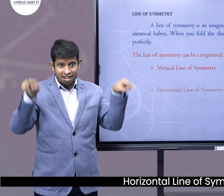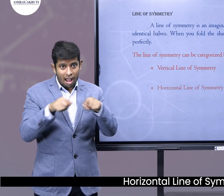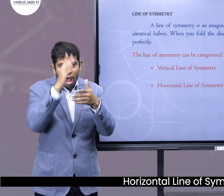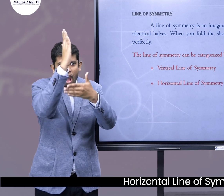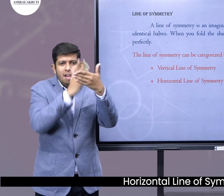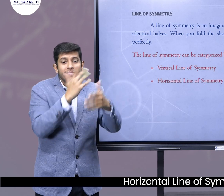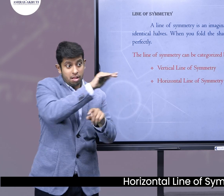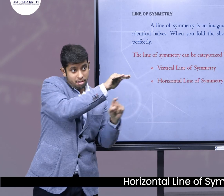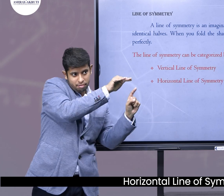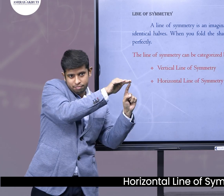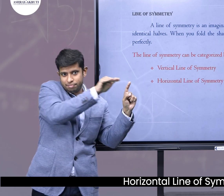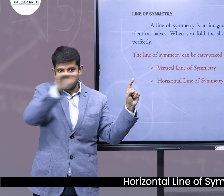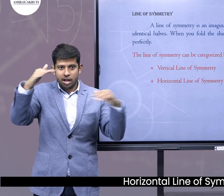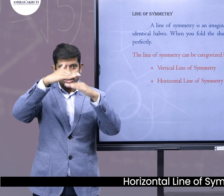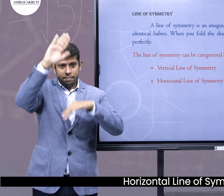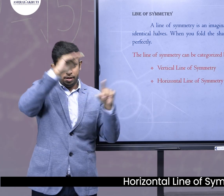horizontal line of symmetry,